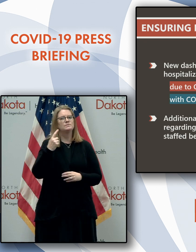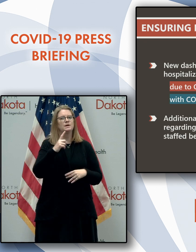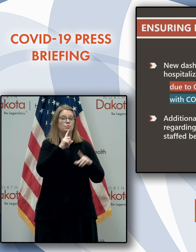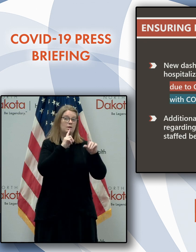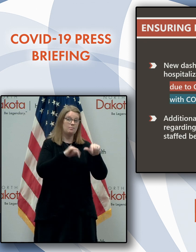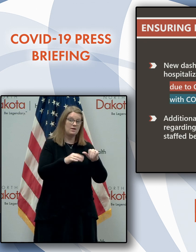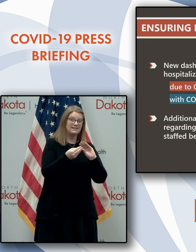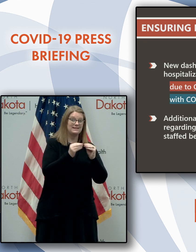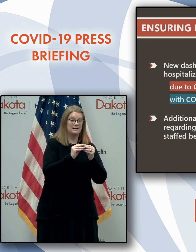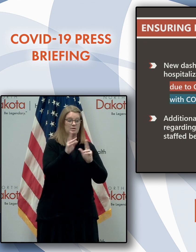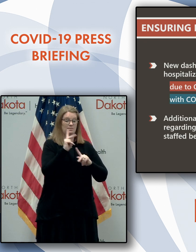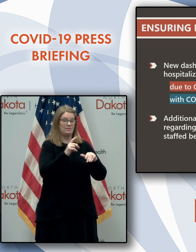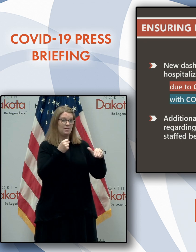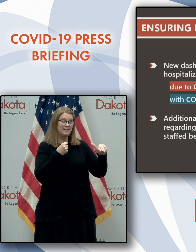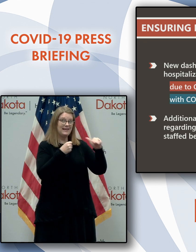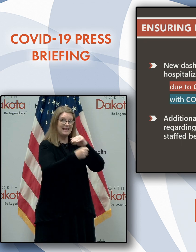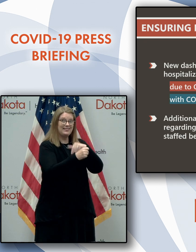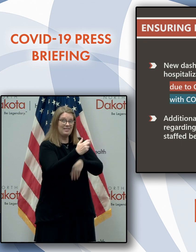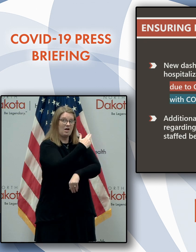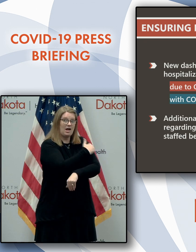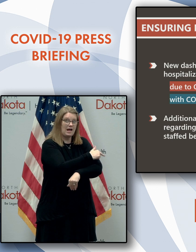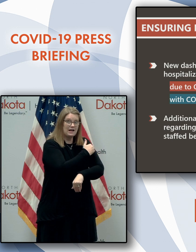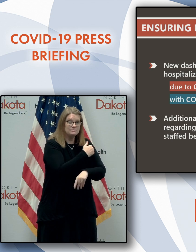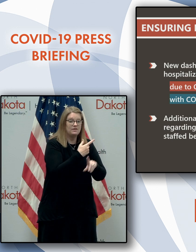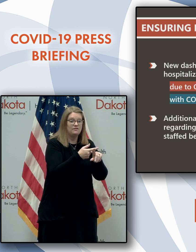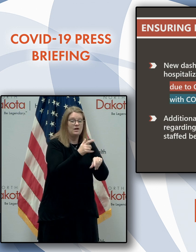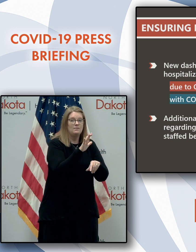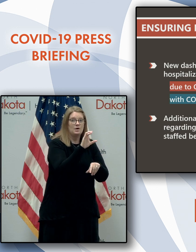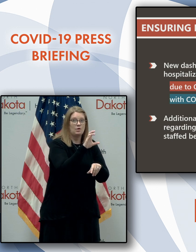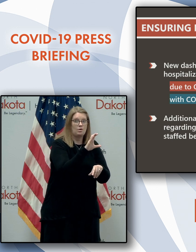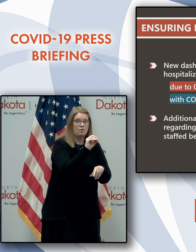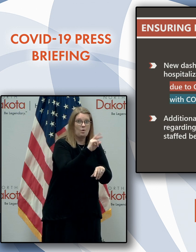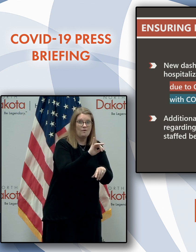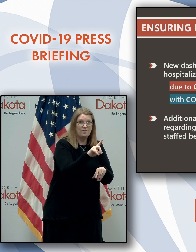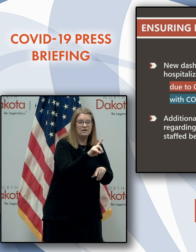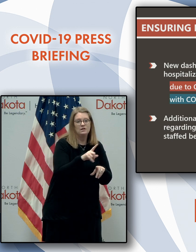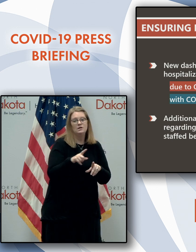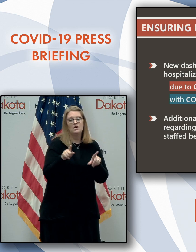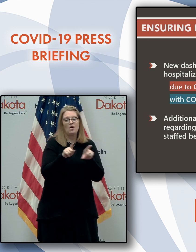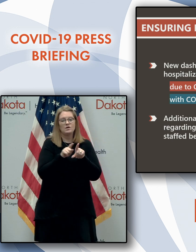people hospitalized due to COVID, but as we've dug in recent weeks with our